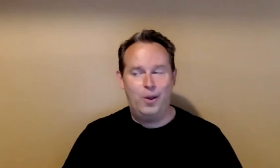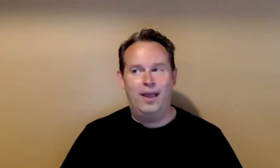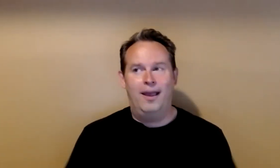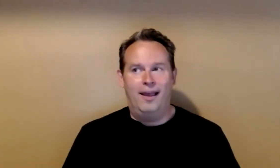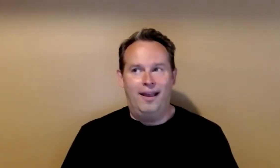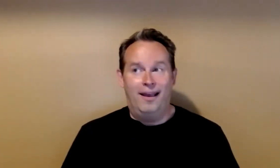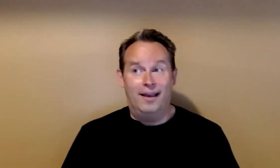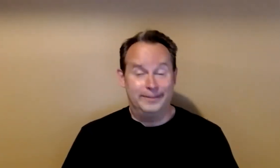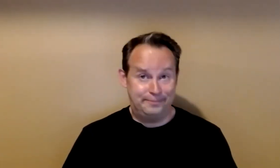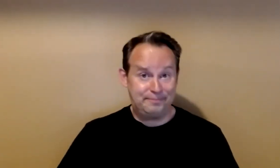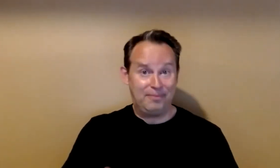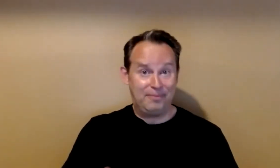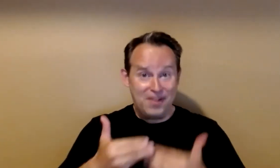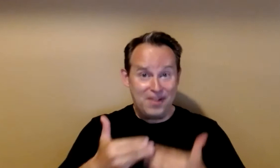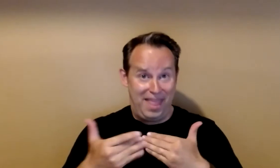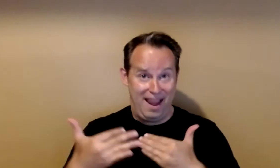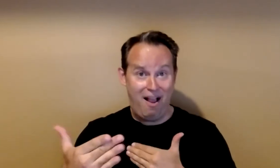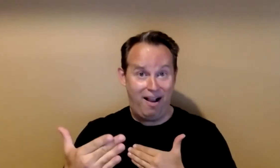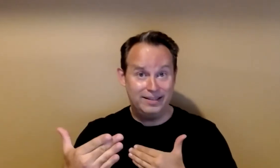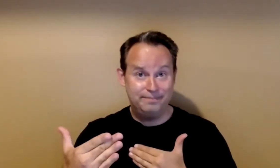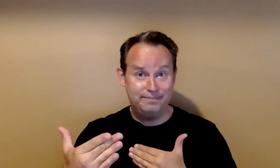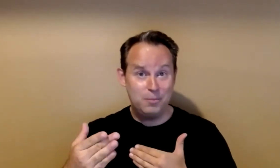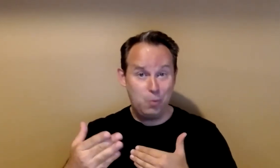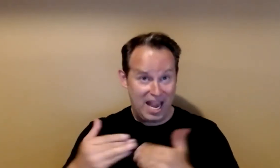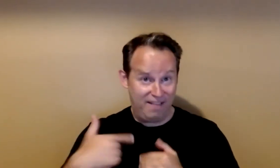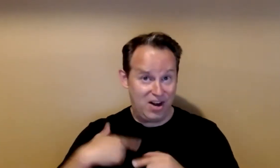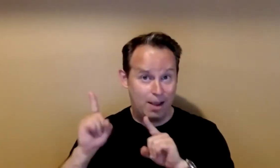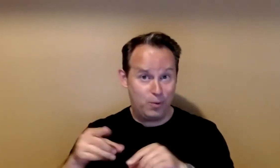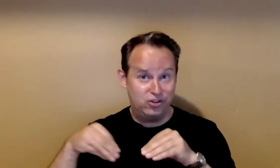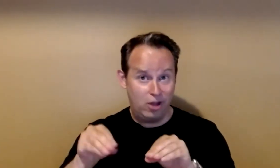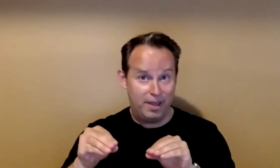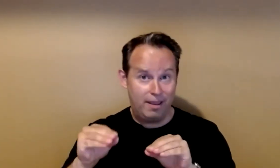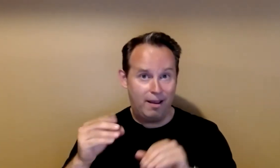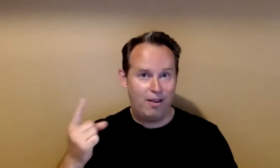shy to try them on out until now. From then on, whenever I went